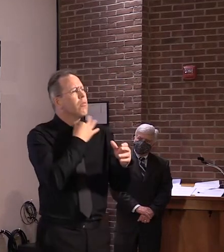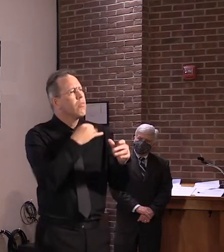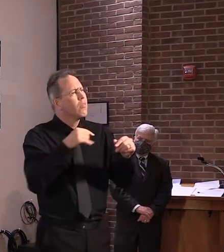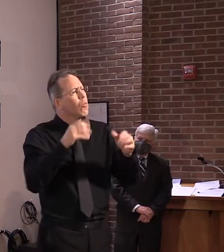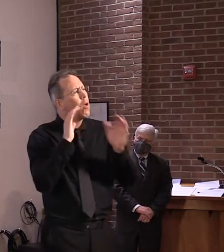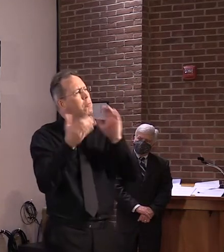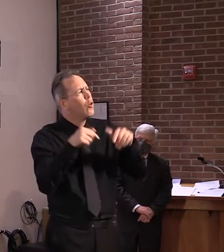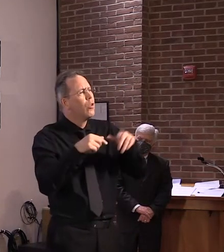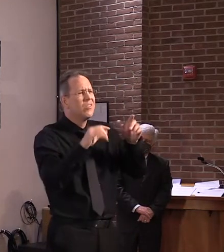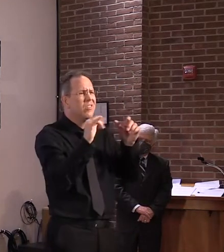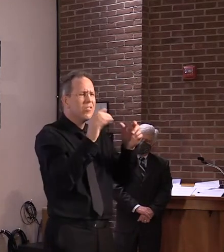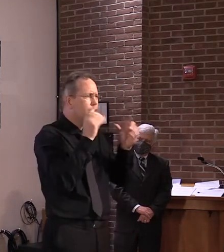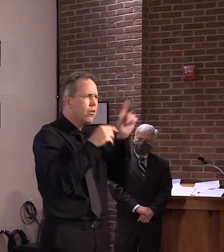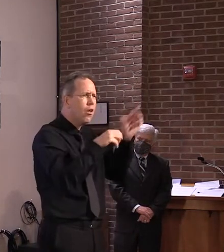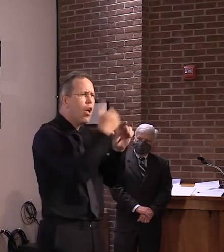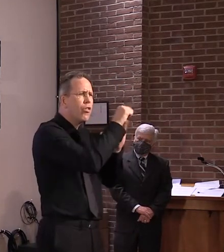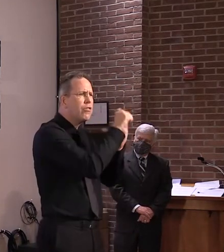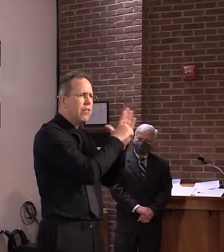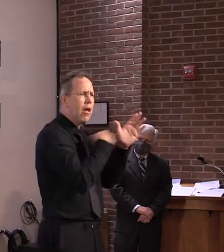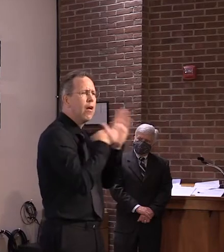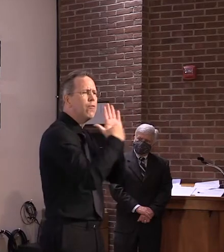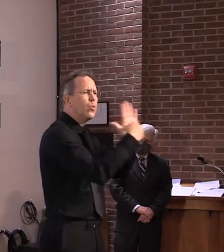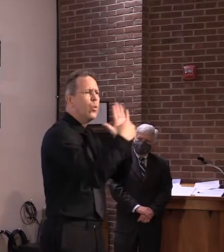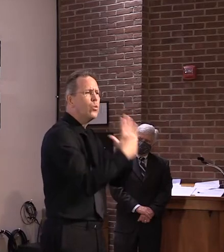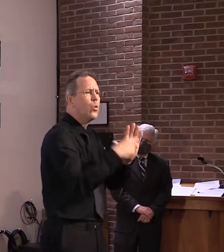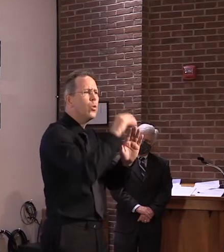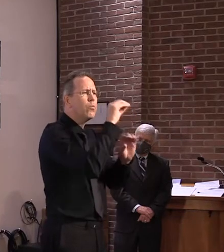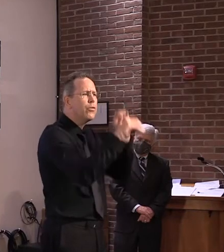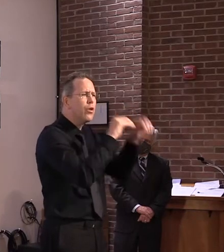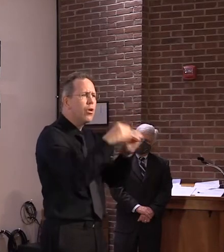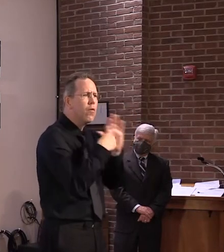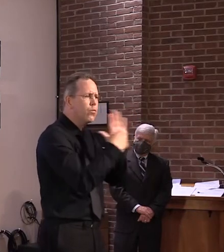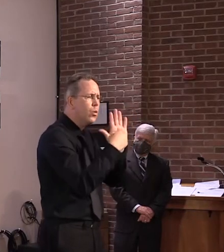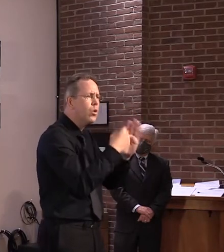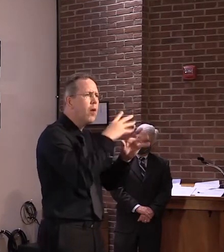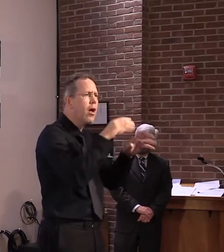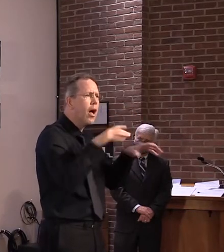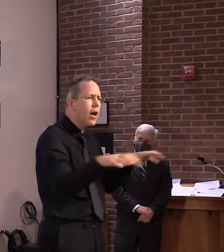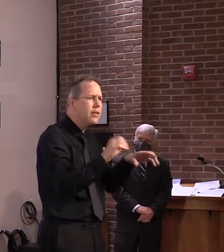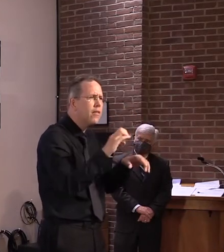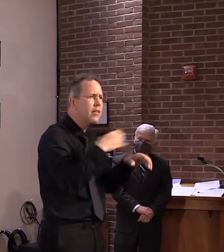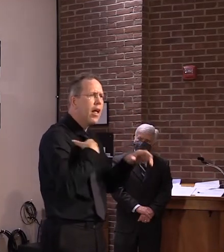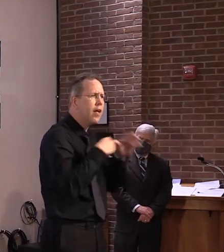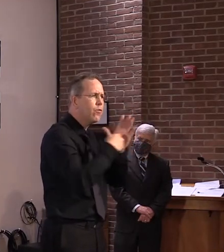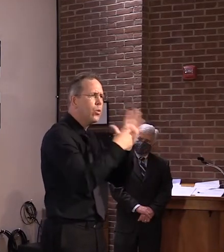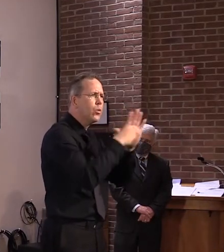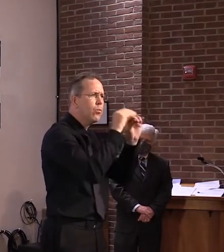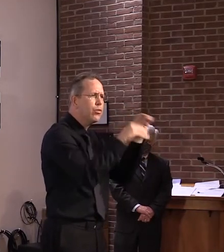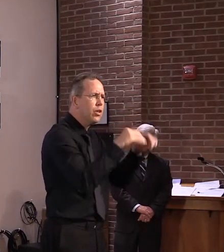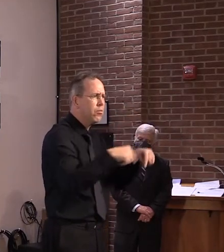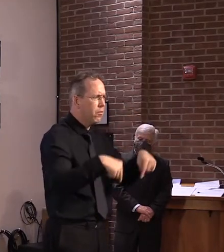cases in that group, and then talk to the team about how we represent them.